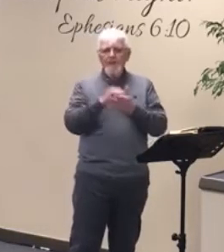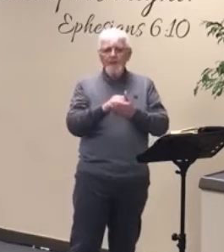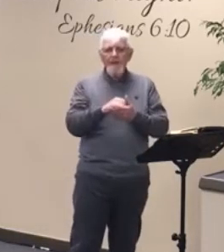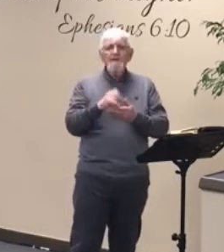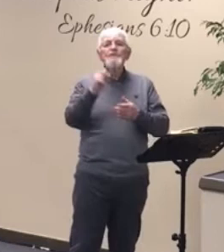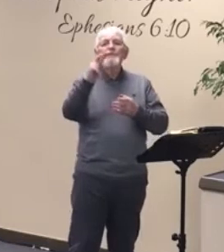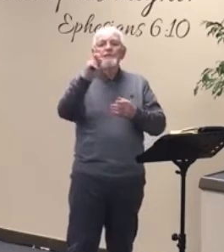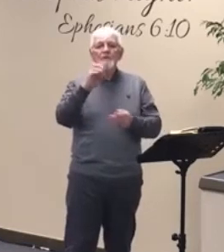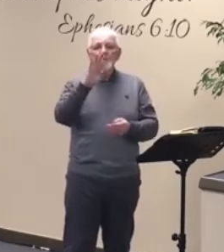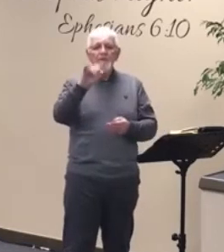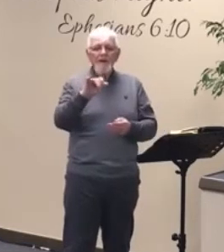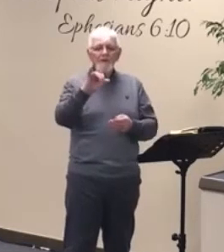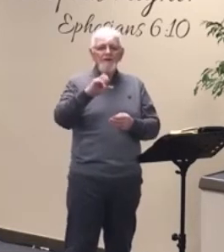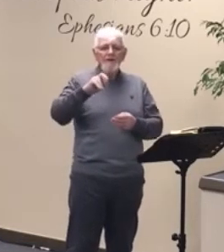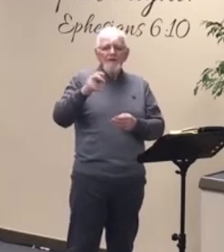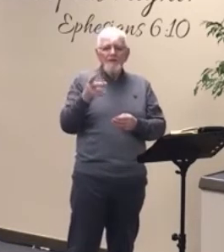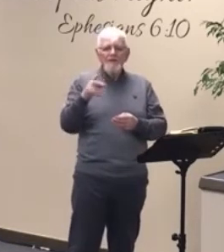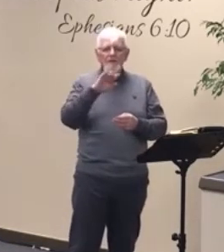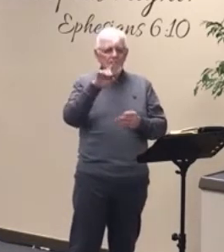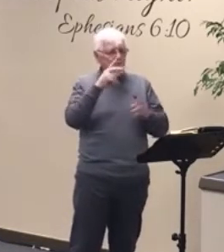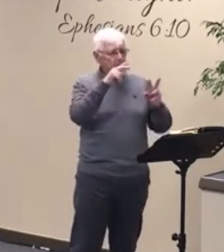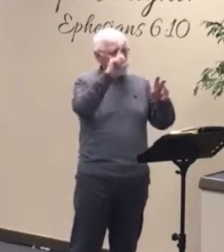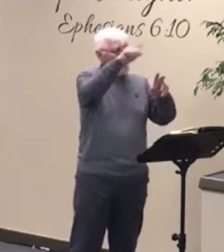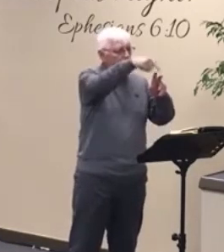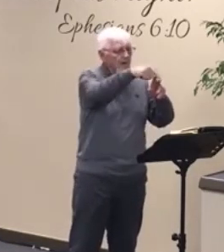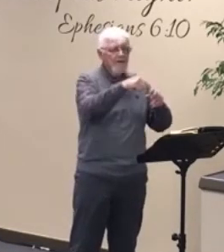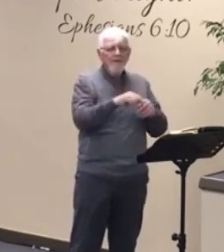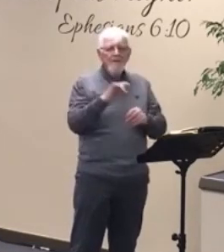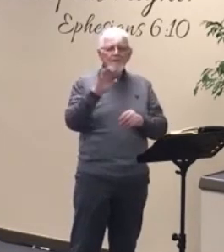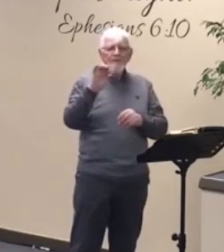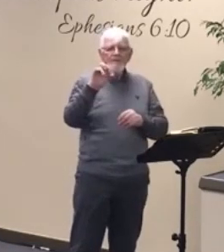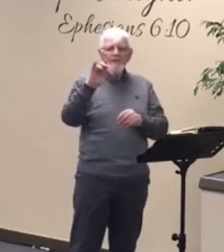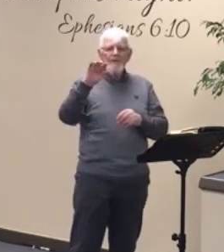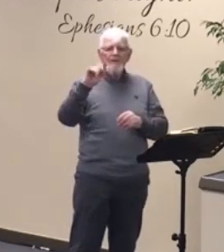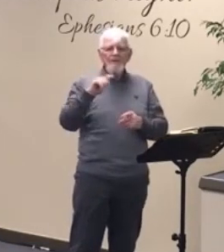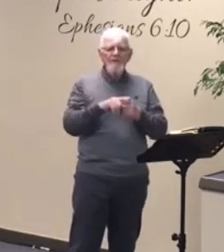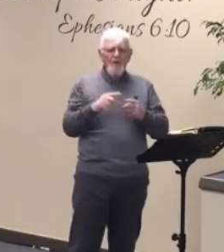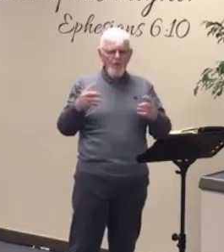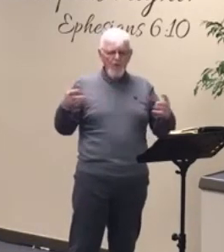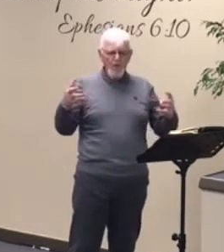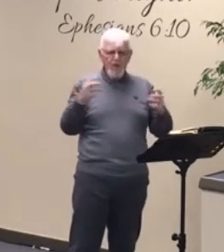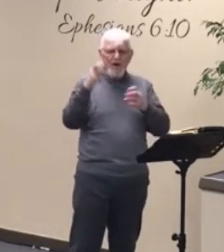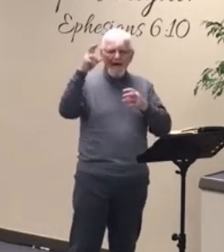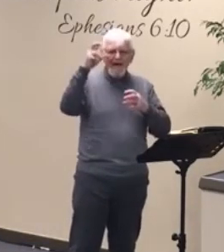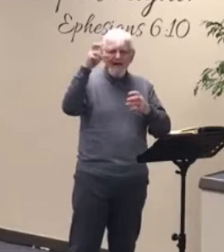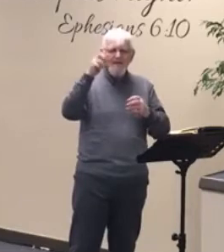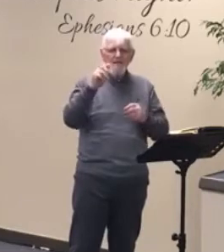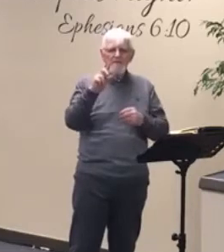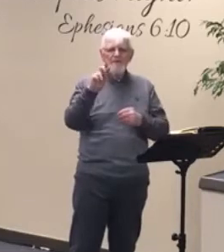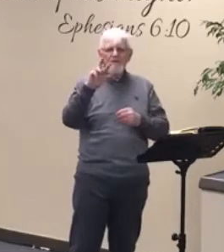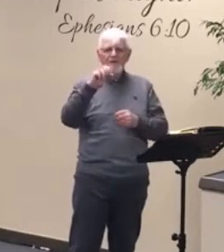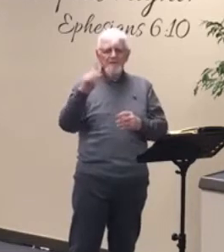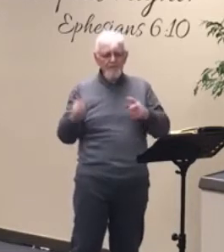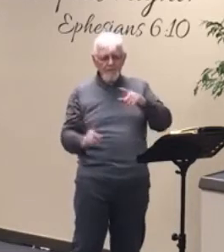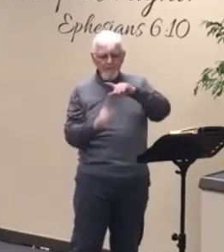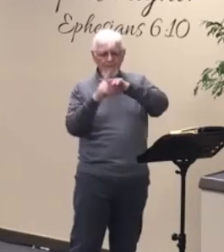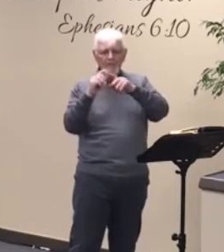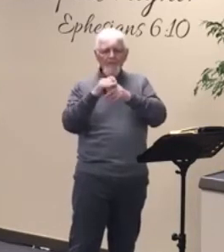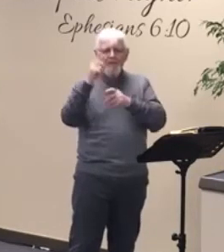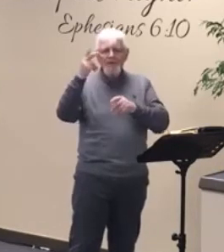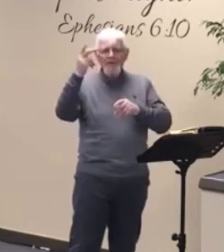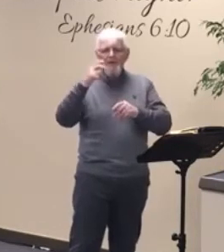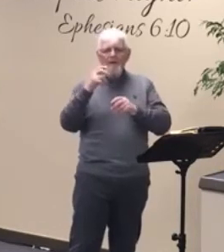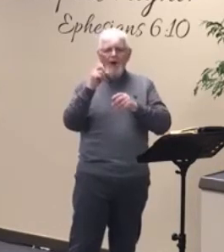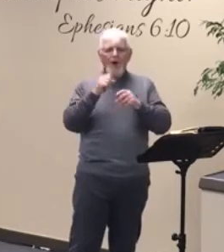sure by Joseph, and we'll see that later. And then Benjamin is one of the most wicked tribes that ever shows up in the history of the Old Testament. I'm not going to go